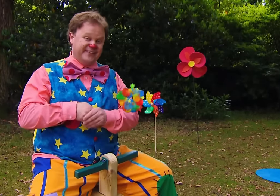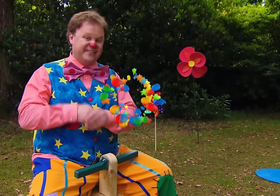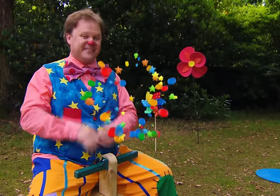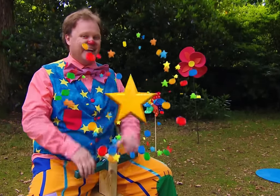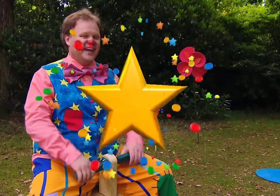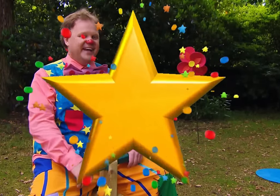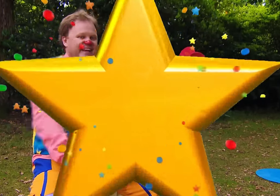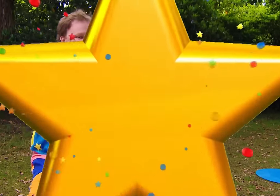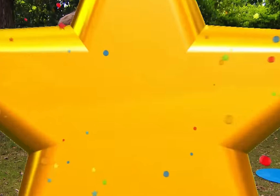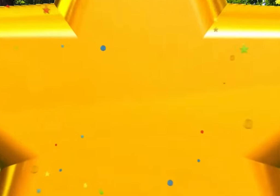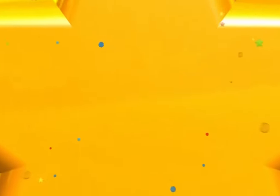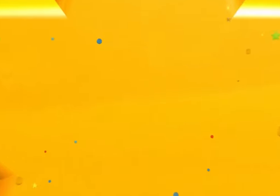friends.